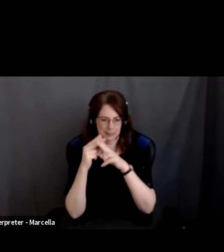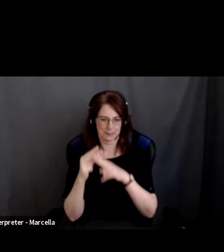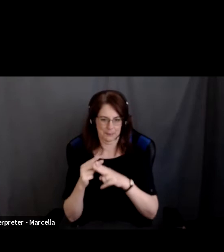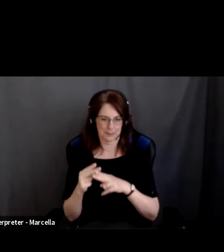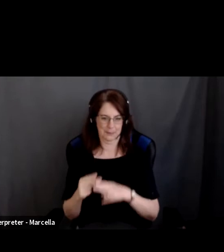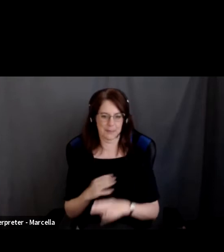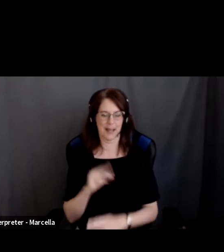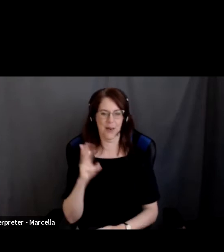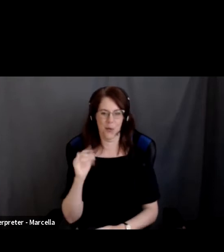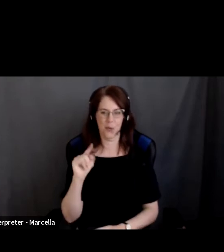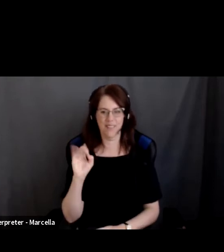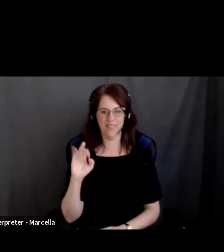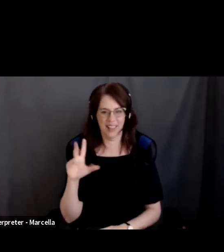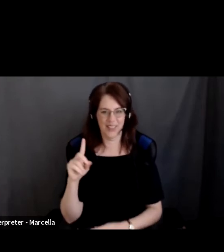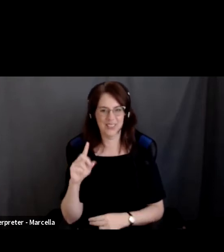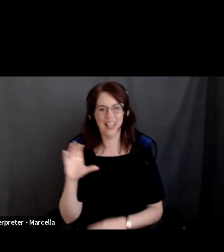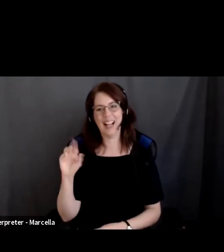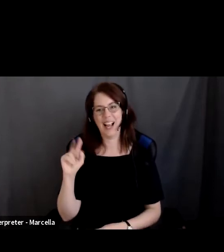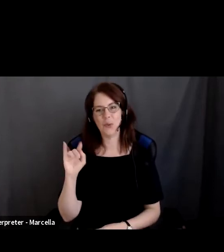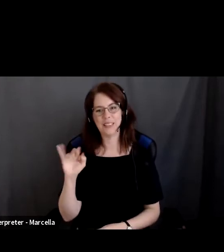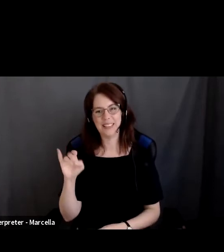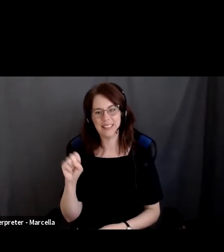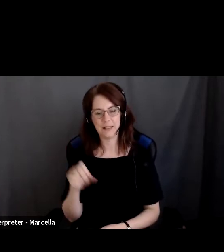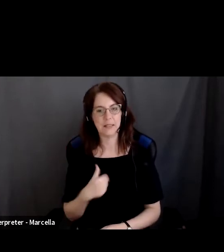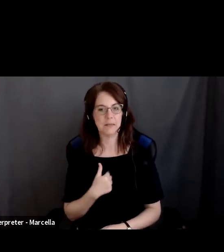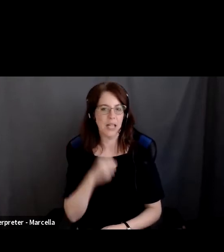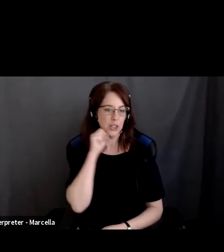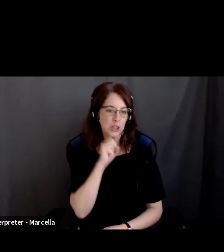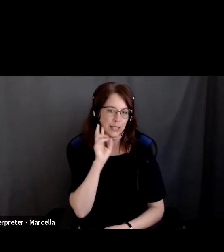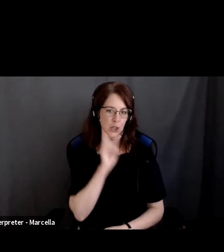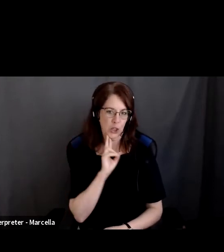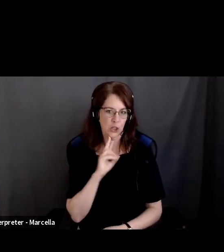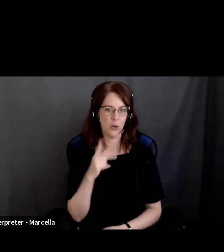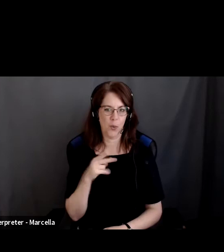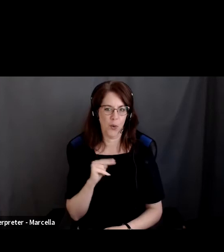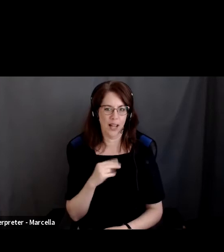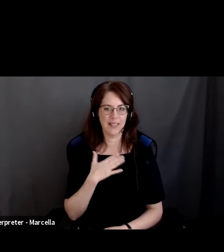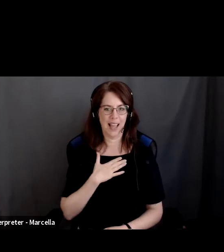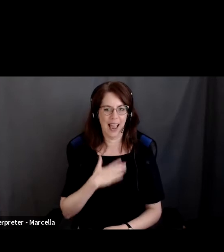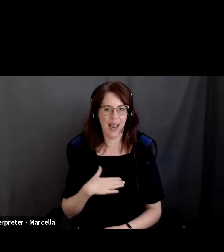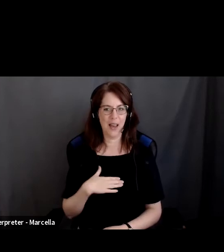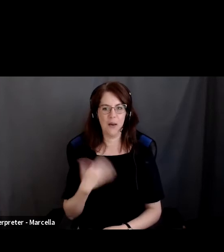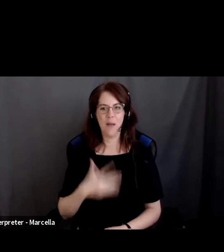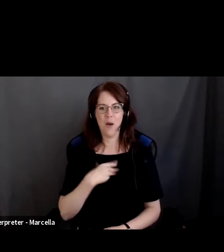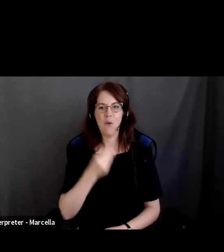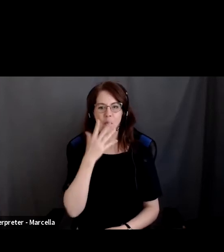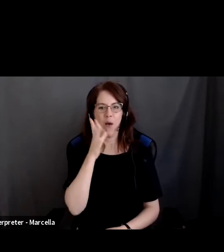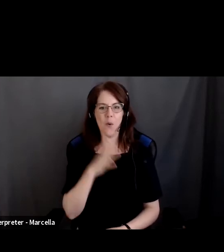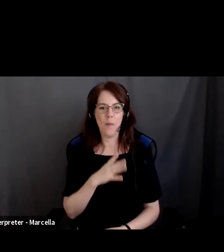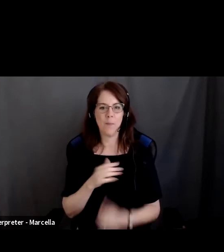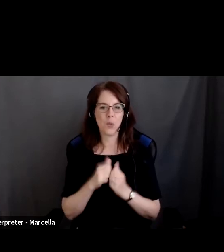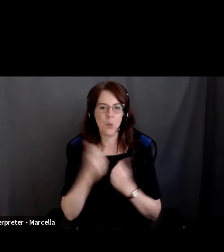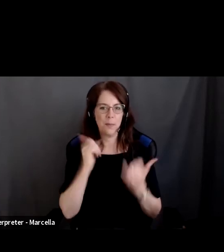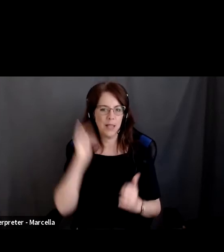and Whitfield. I use she, her pronouns, and I am a white woman. I have